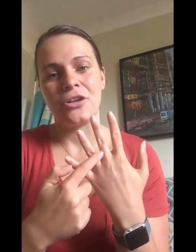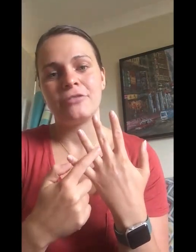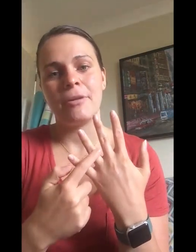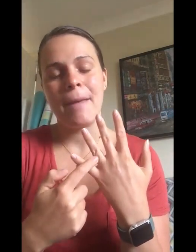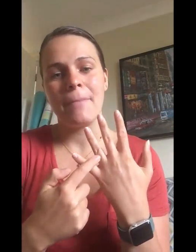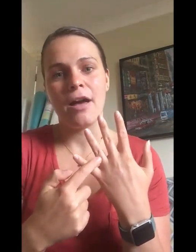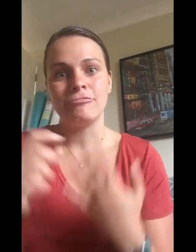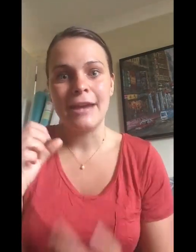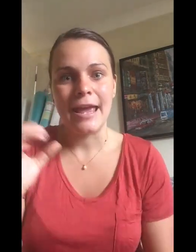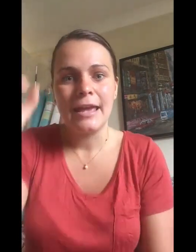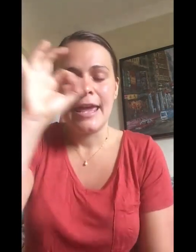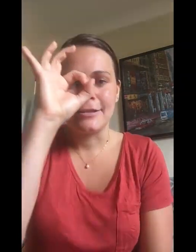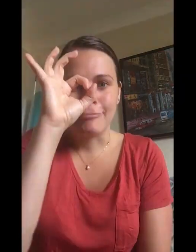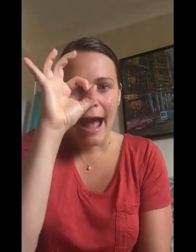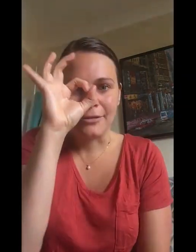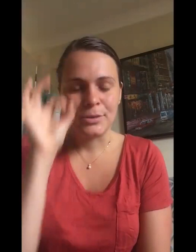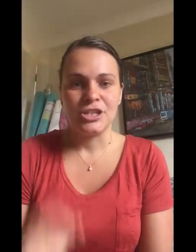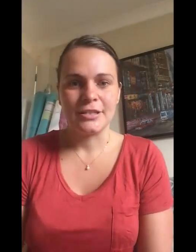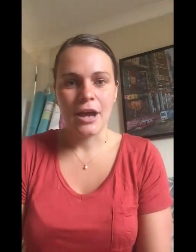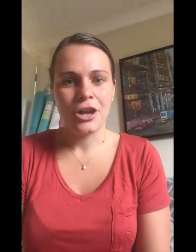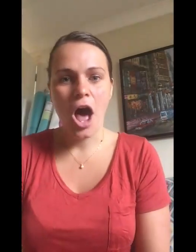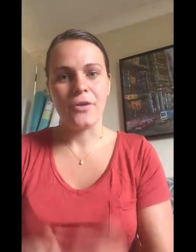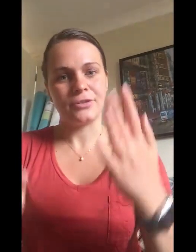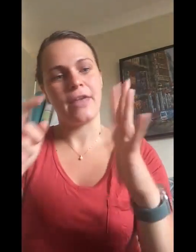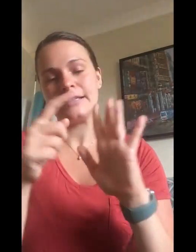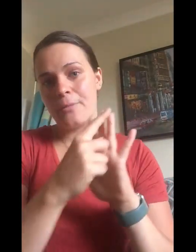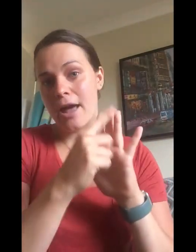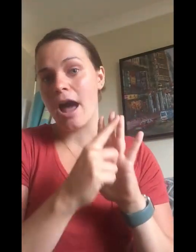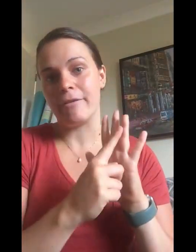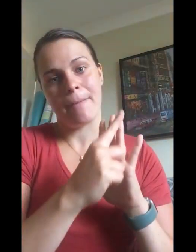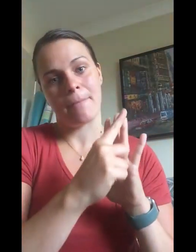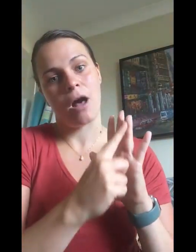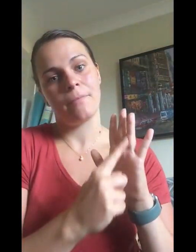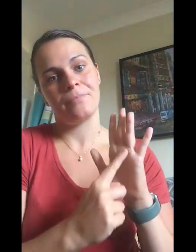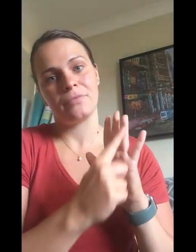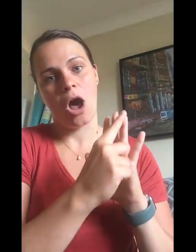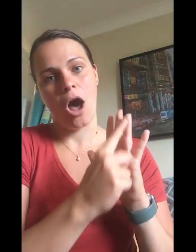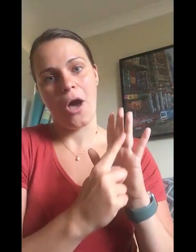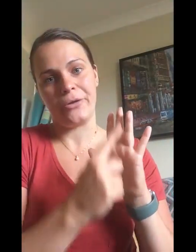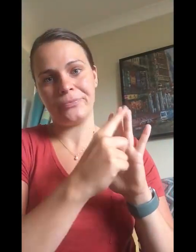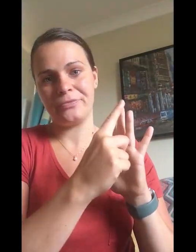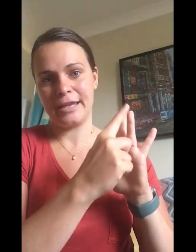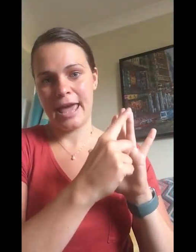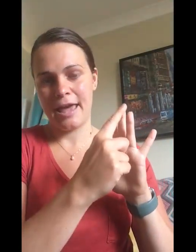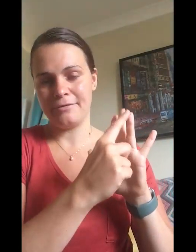can remember a ring is round, which is like an O. So that's the way I remember O, okay?